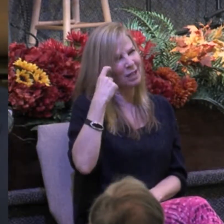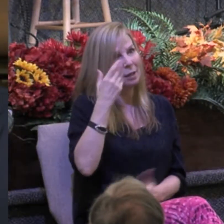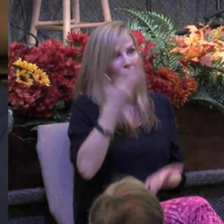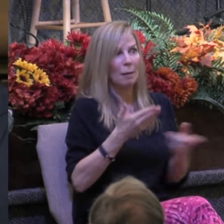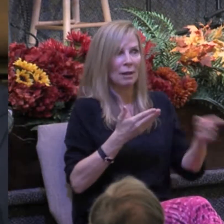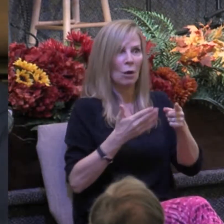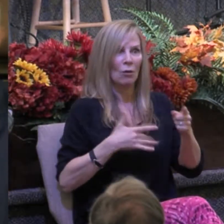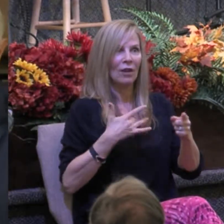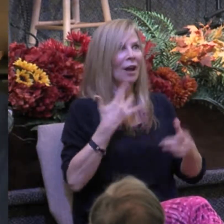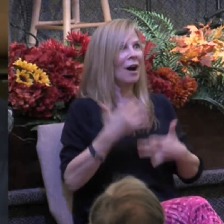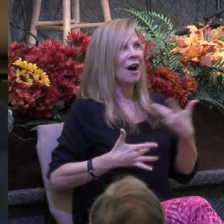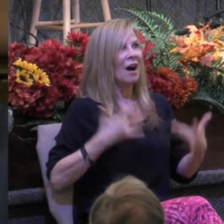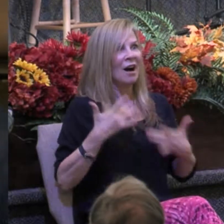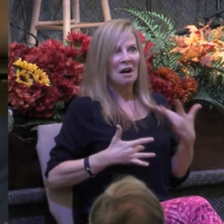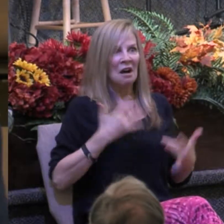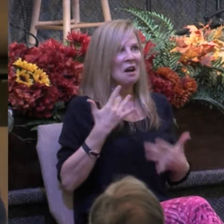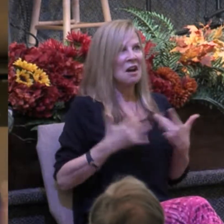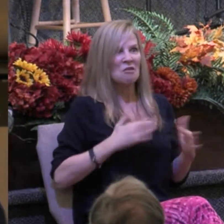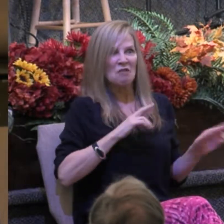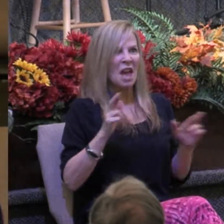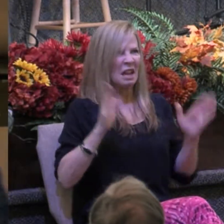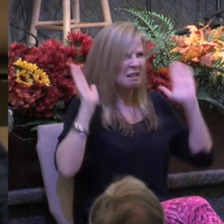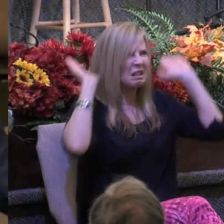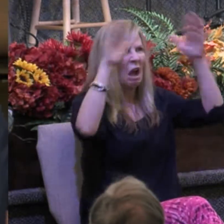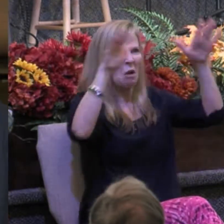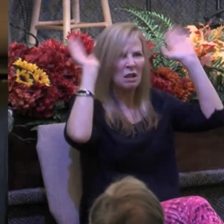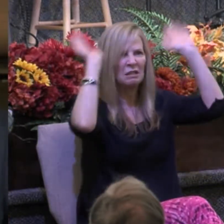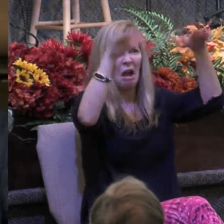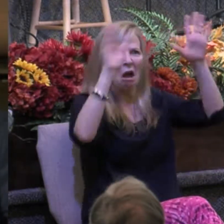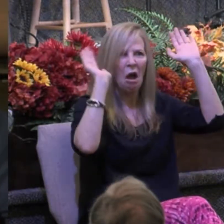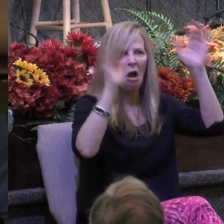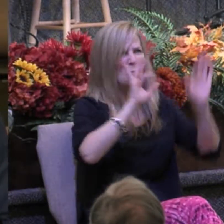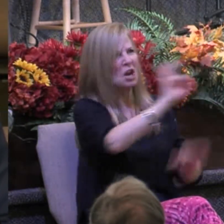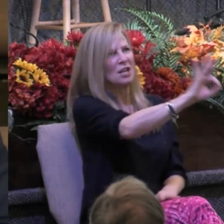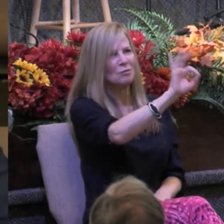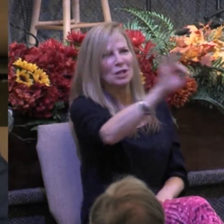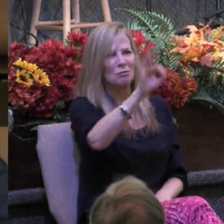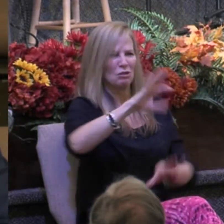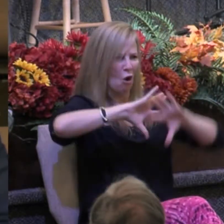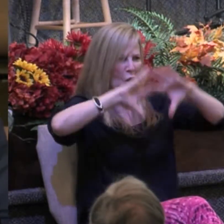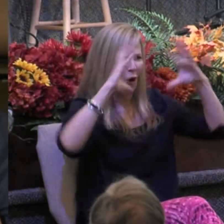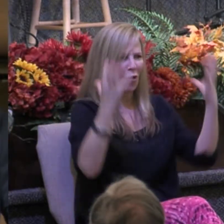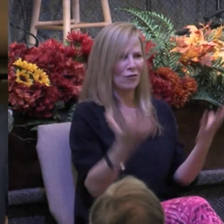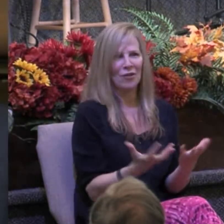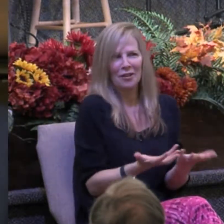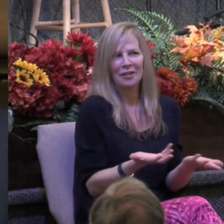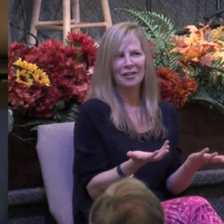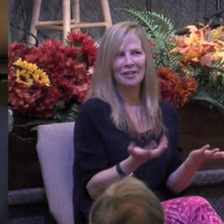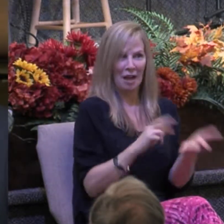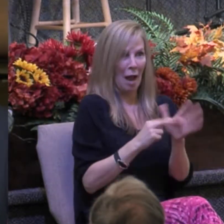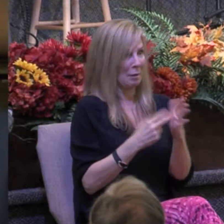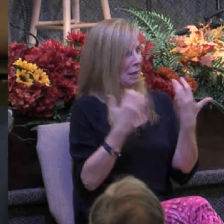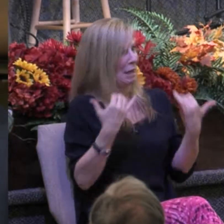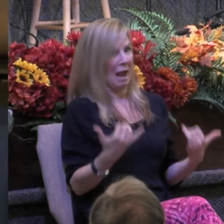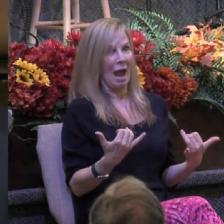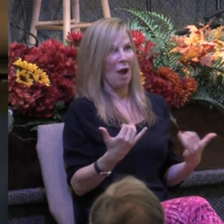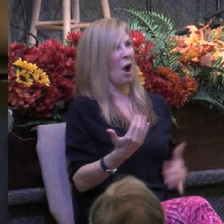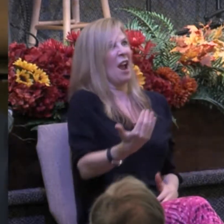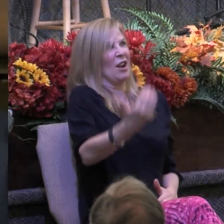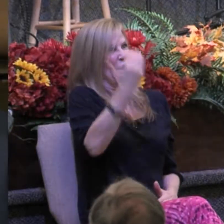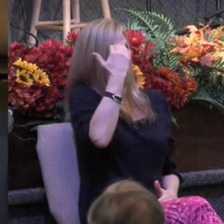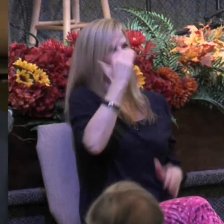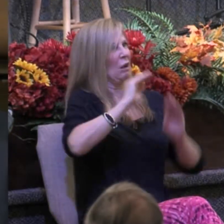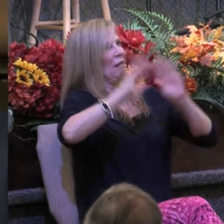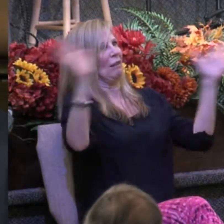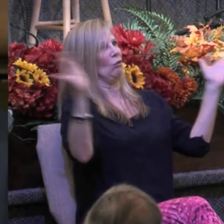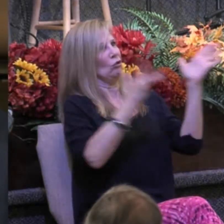up. They were enthusiastic. They were ready to go into all the world and preach the gospel. After all, they were now absolutely convinced